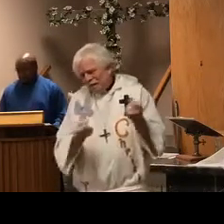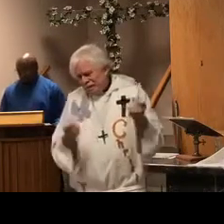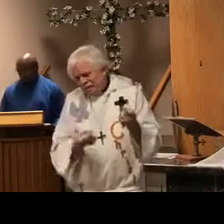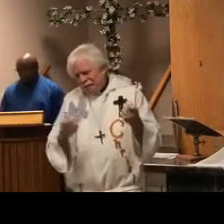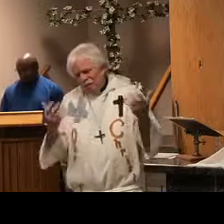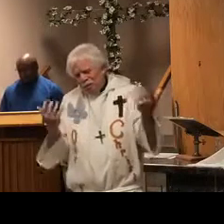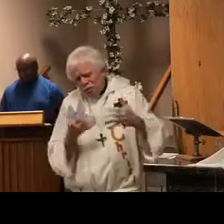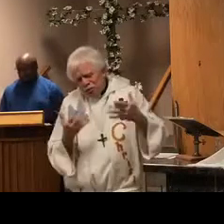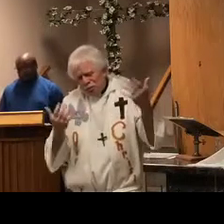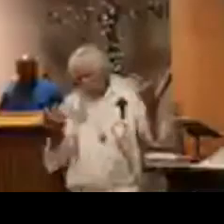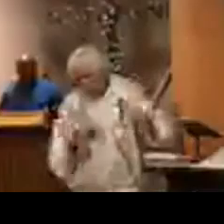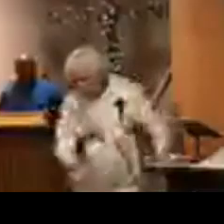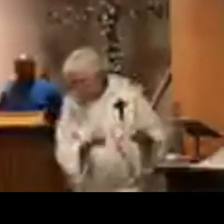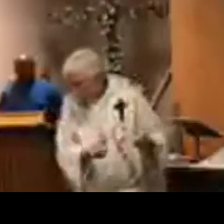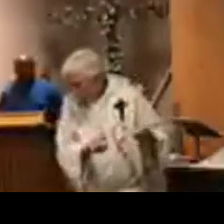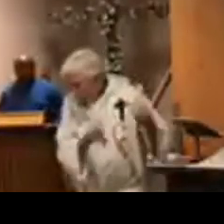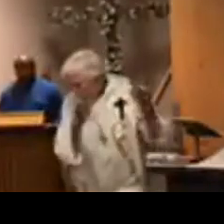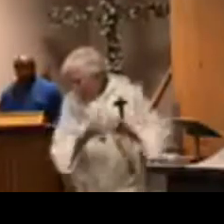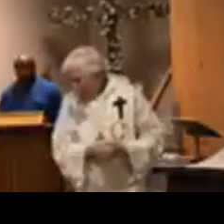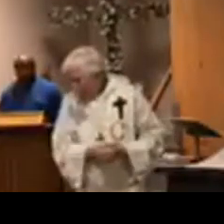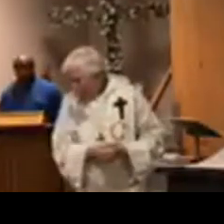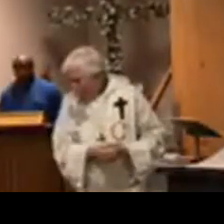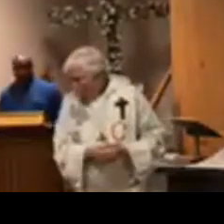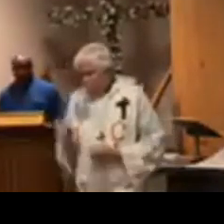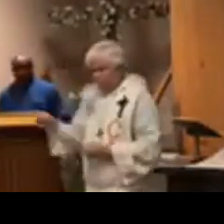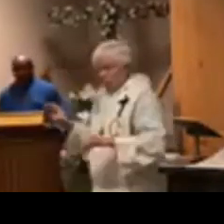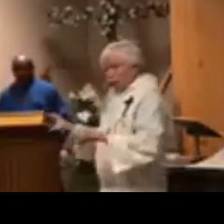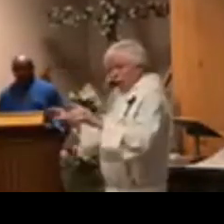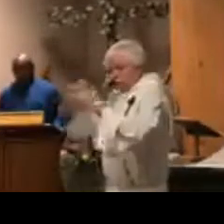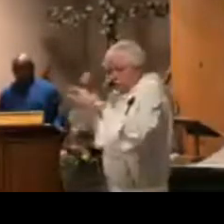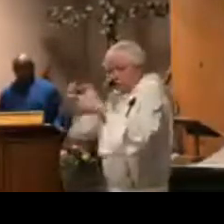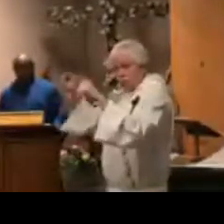That word is first in importance because of our many sins.